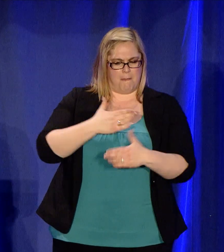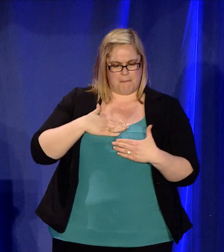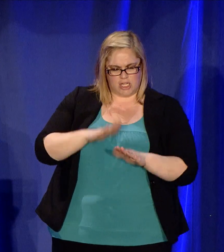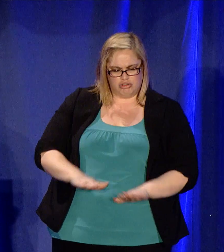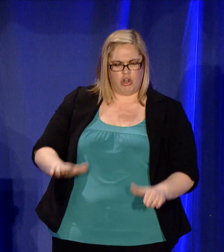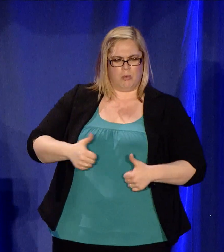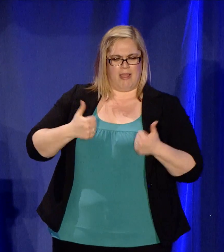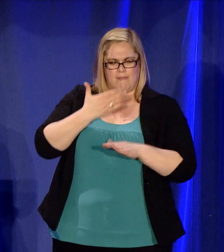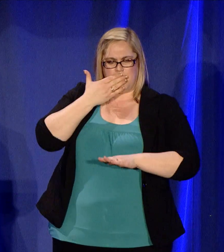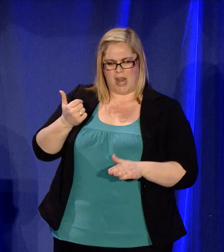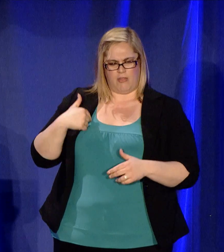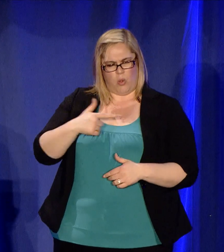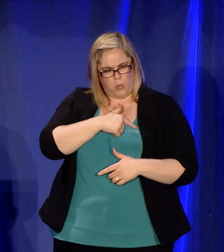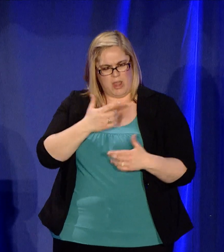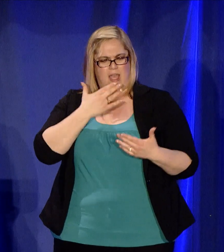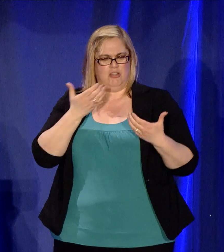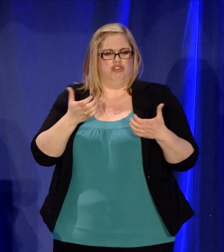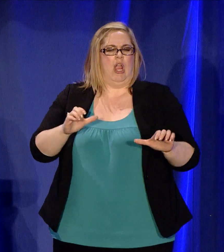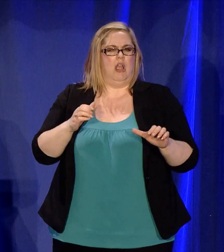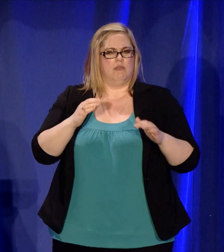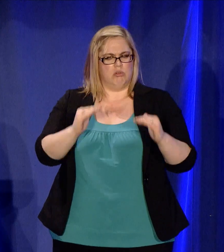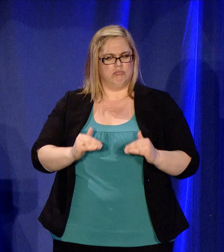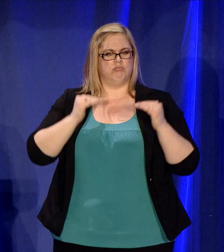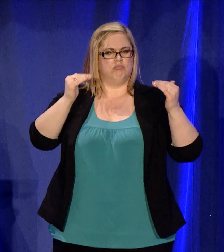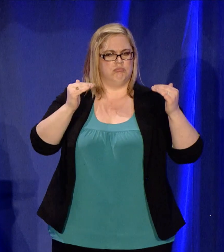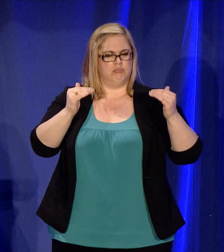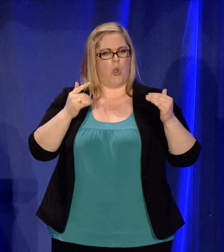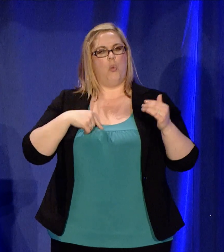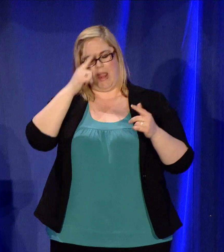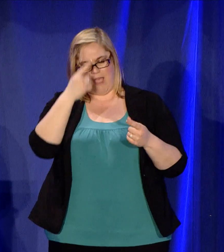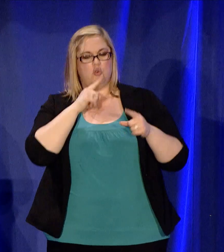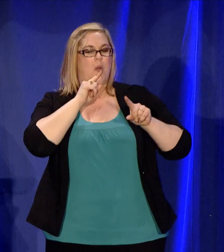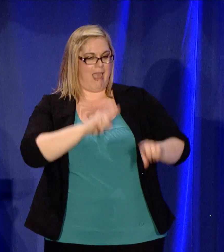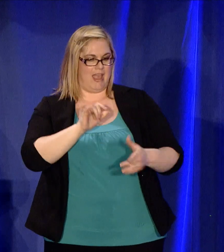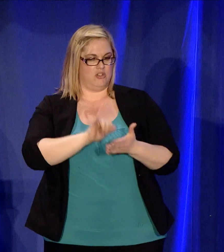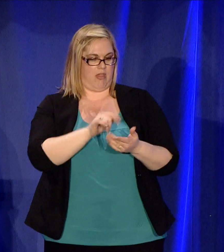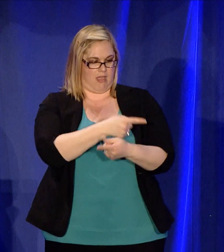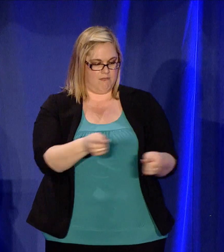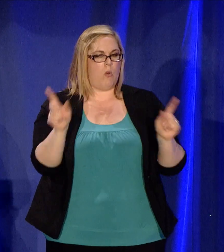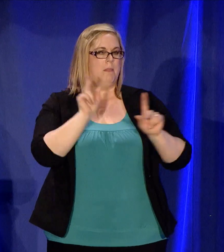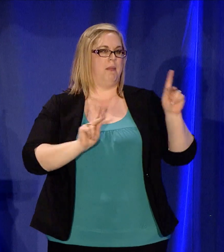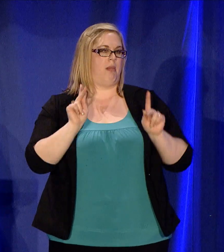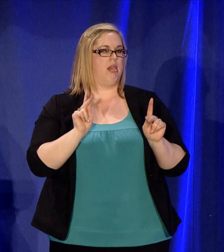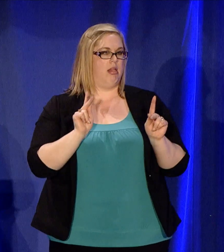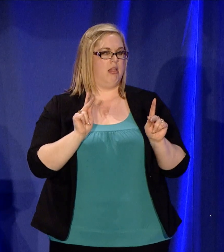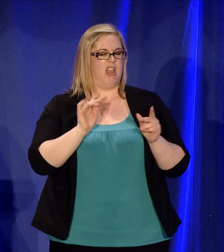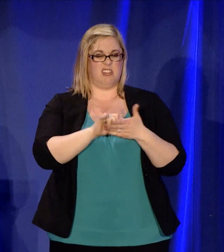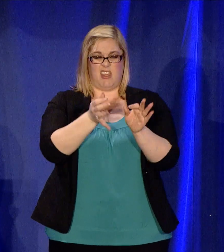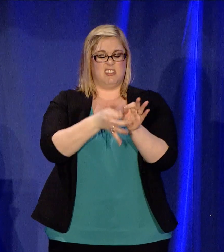will have a fighting chance? That's it. It's that simple and that